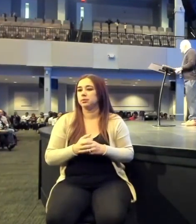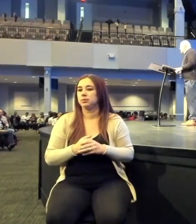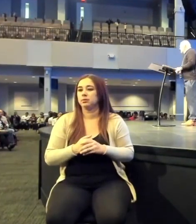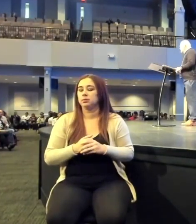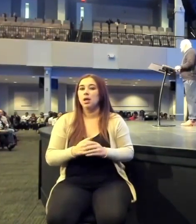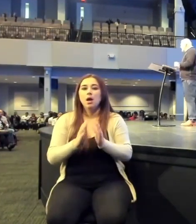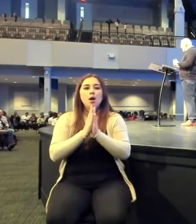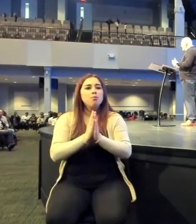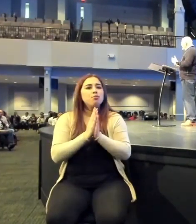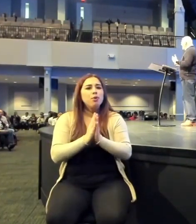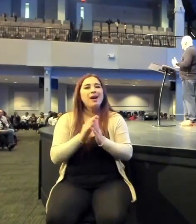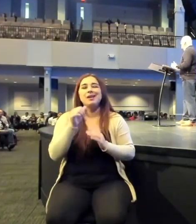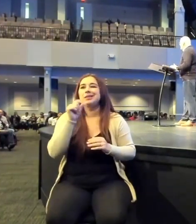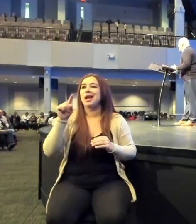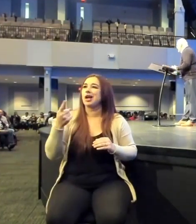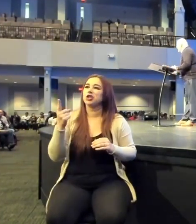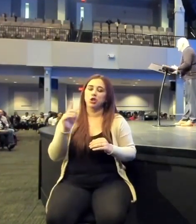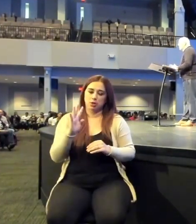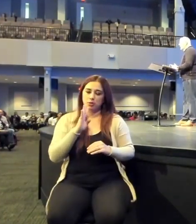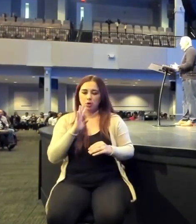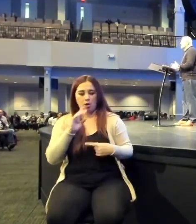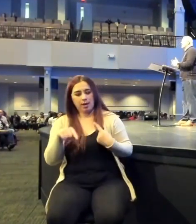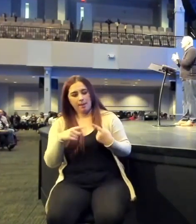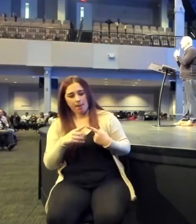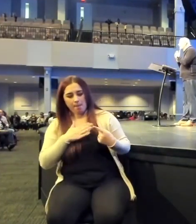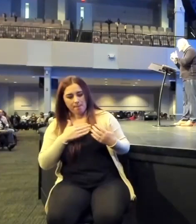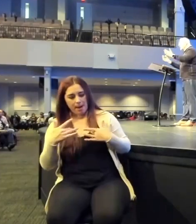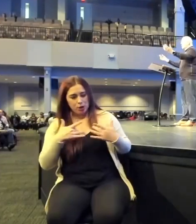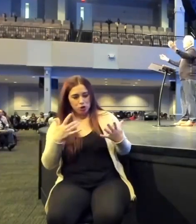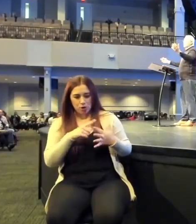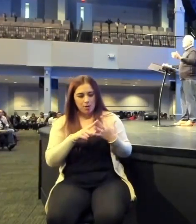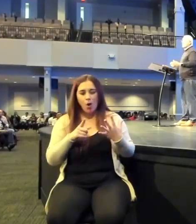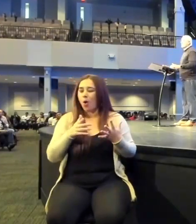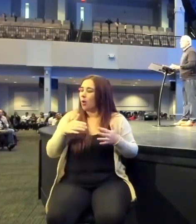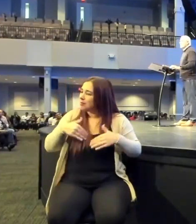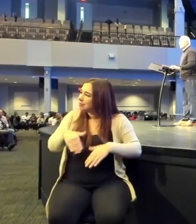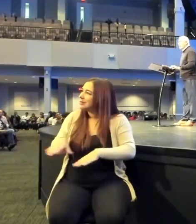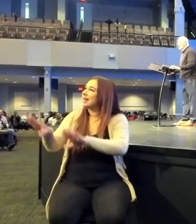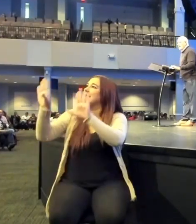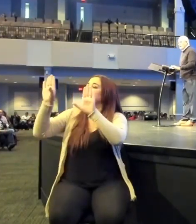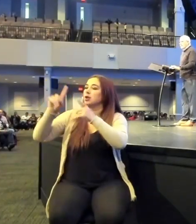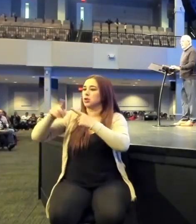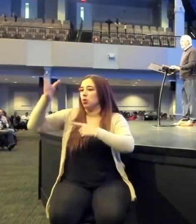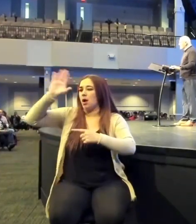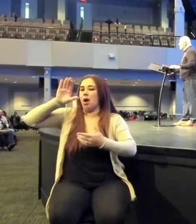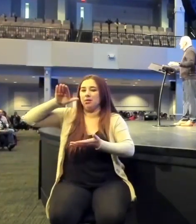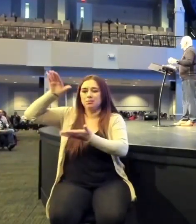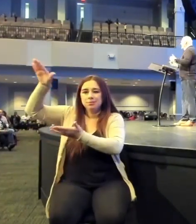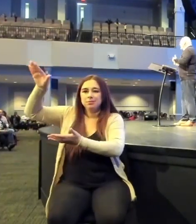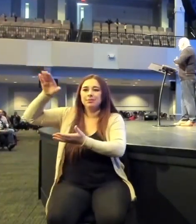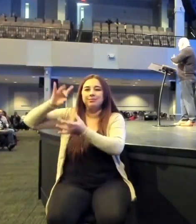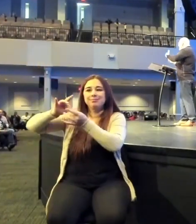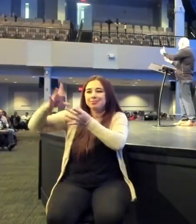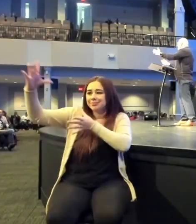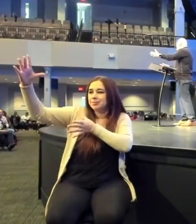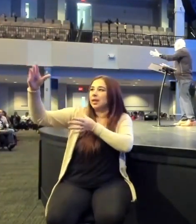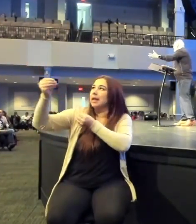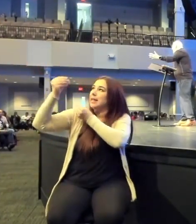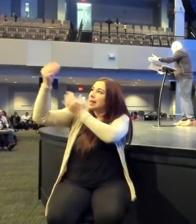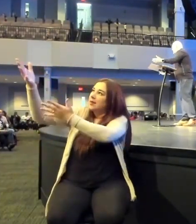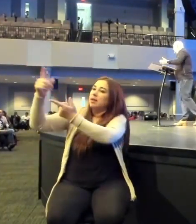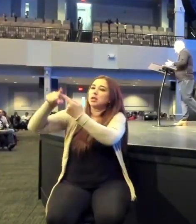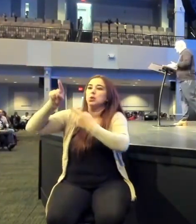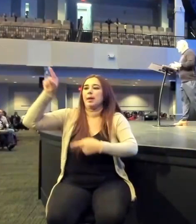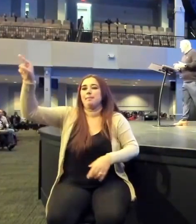See, prayer is not just talking about your concerns. Prayer is giving your concerns to God, actually giving them